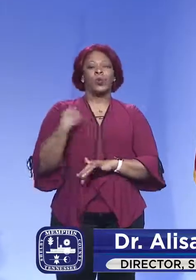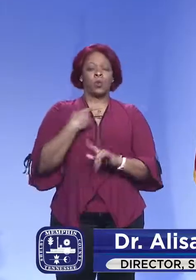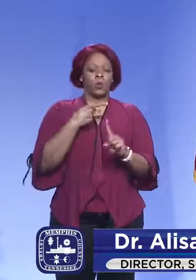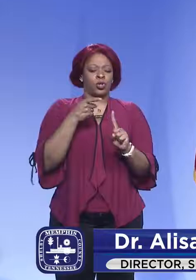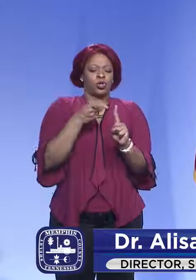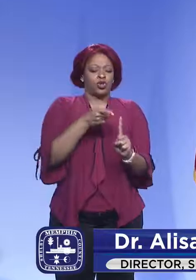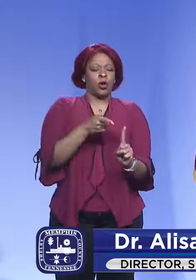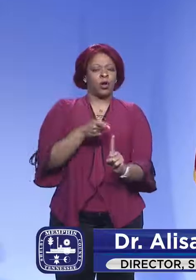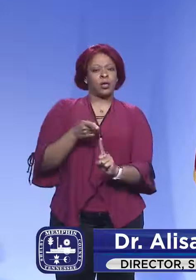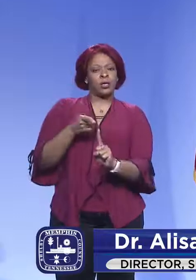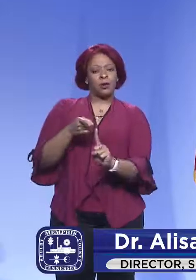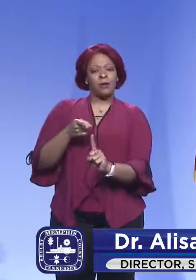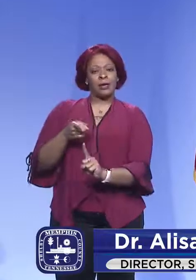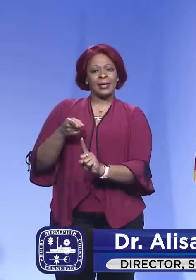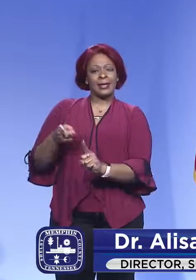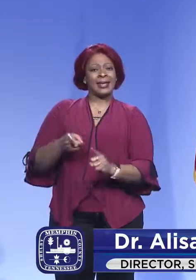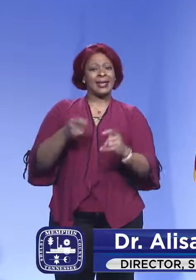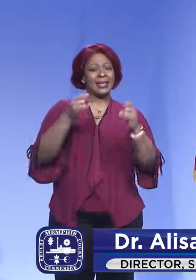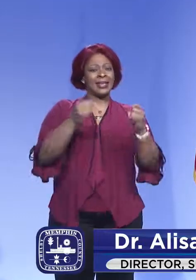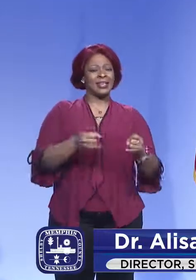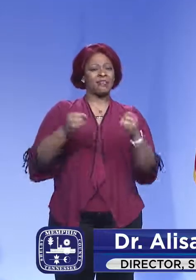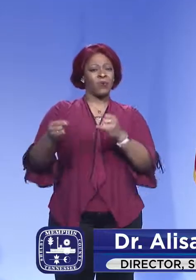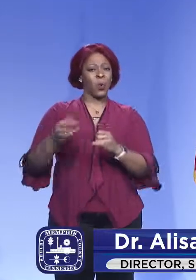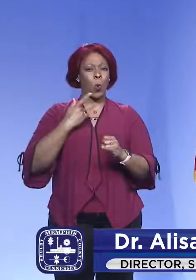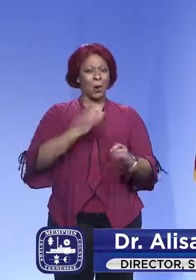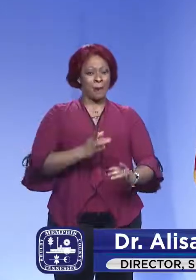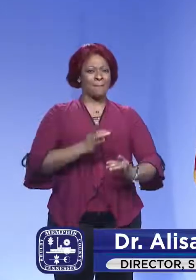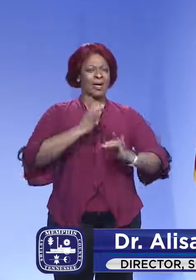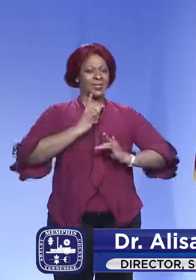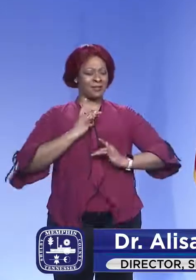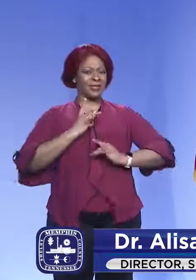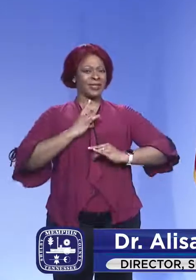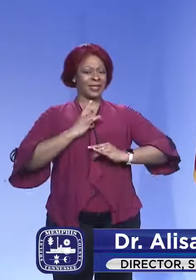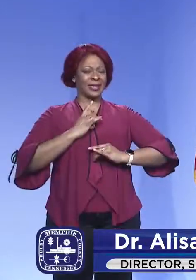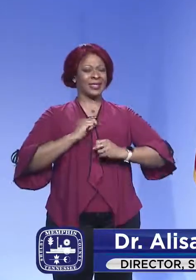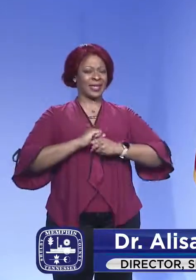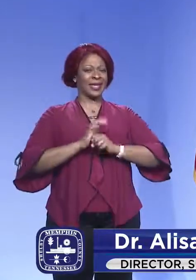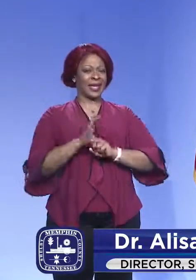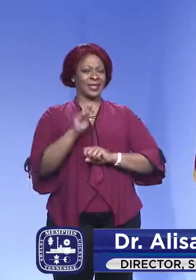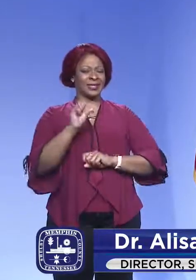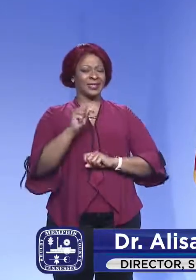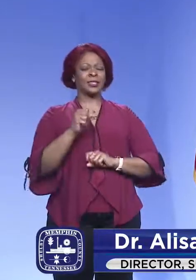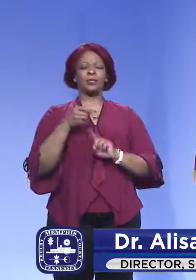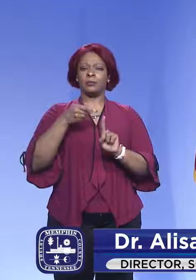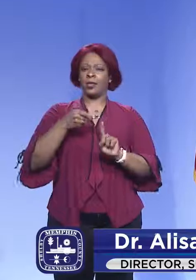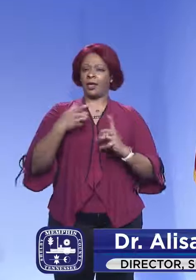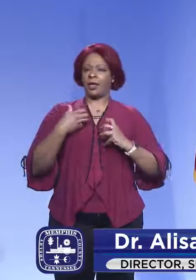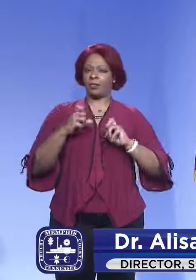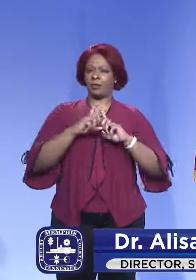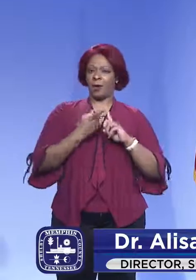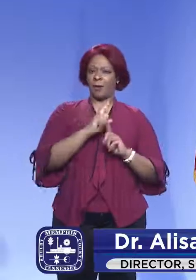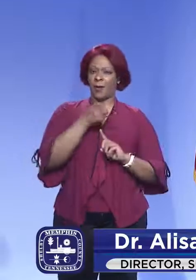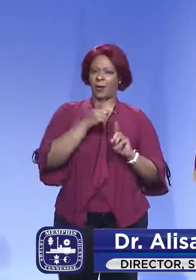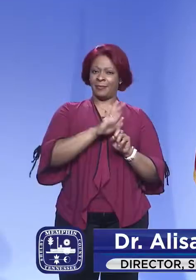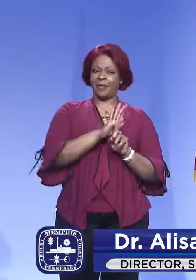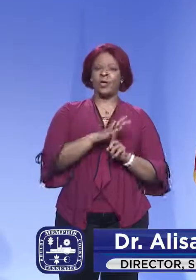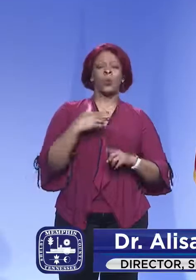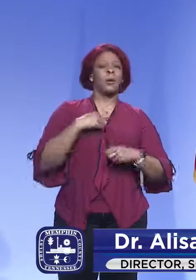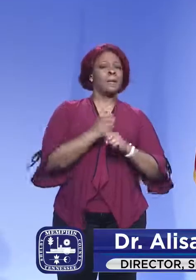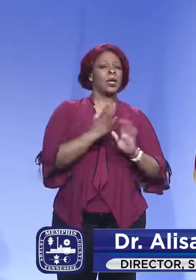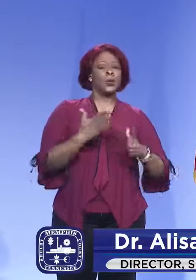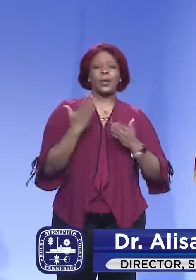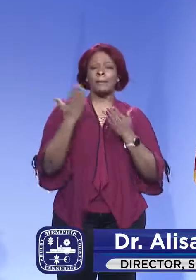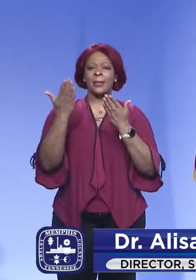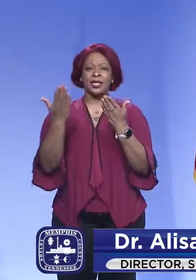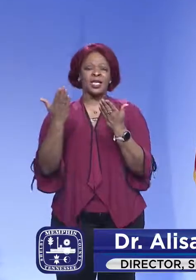targeted on those individuals who were cases. And I'm speaking specifically to the health department. When we made